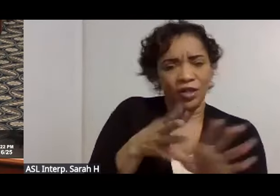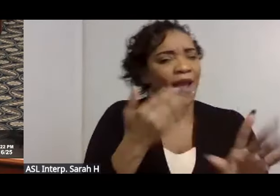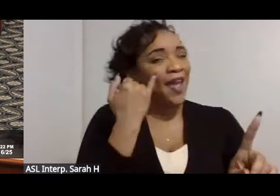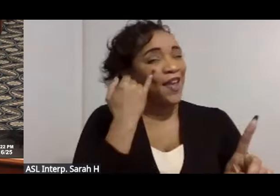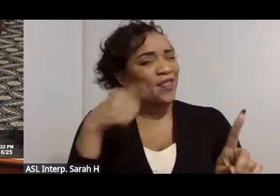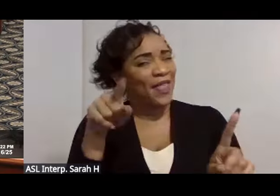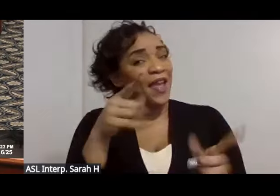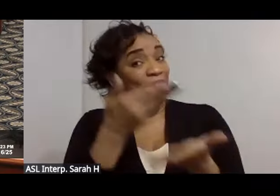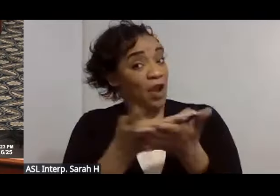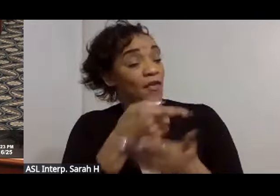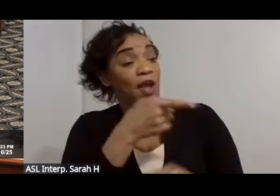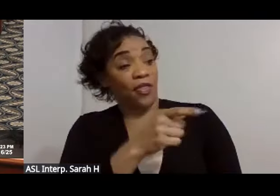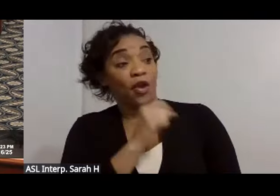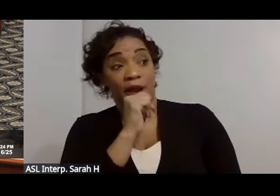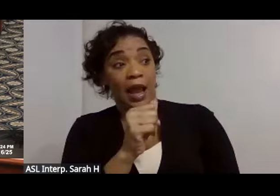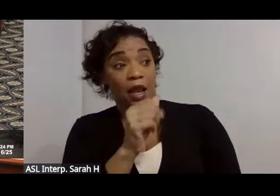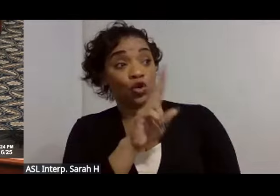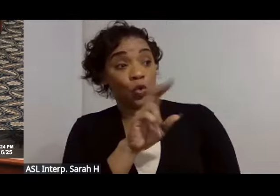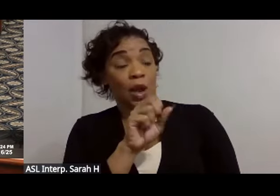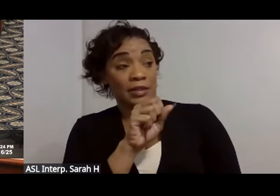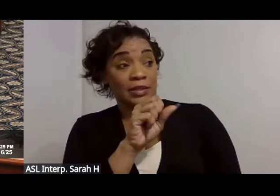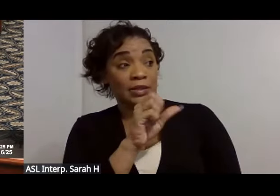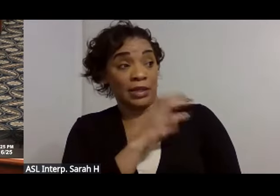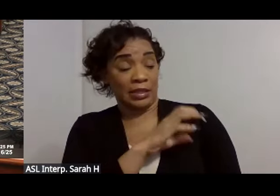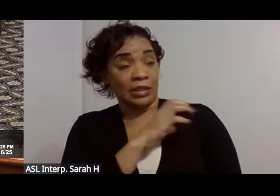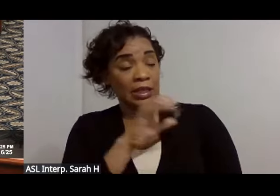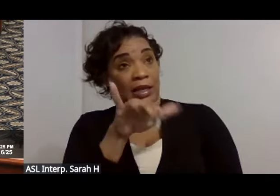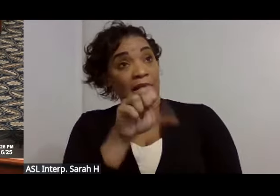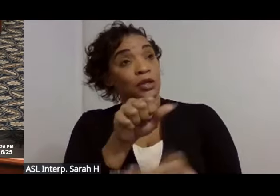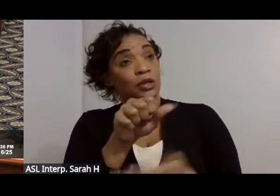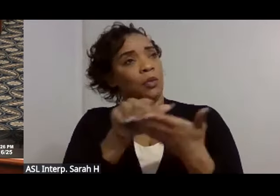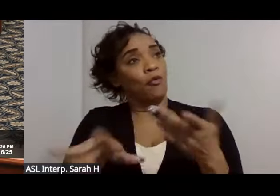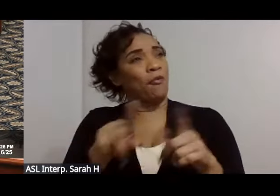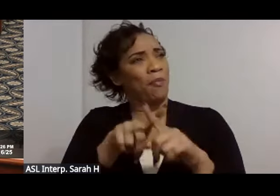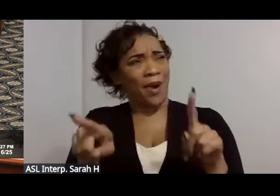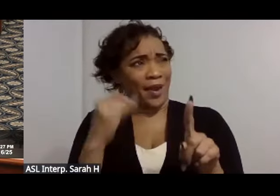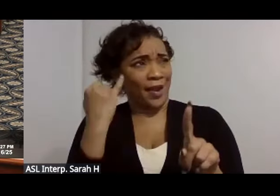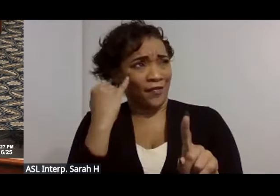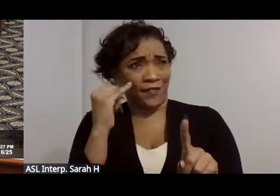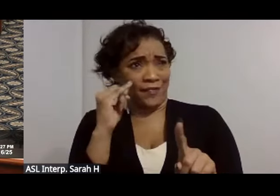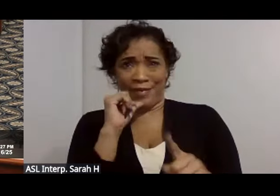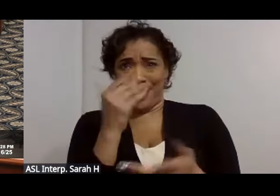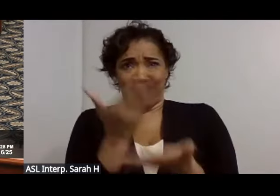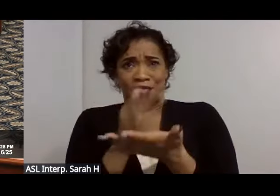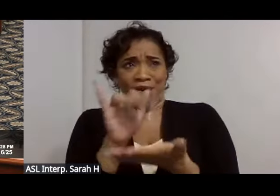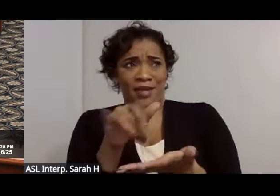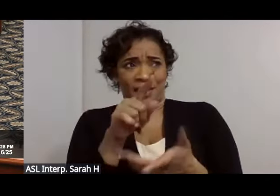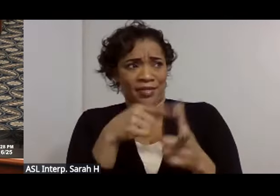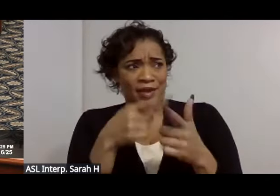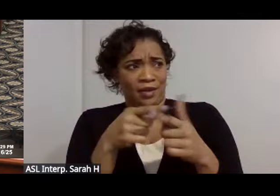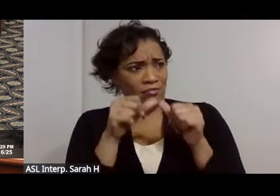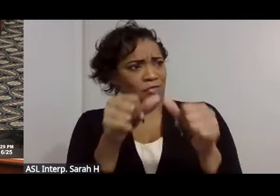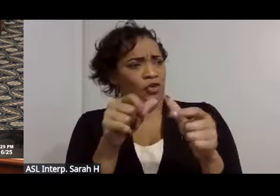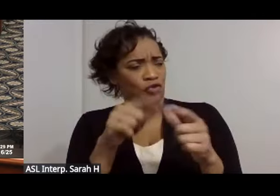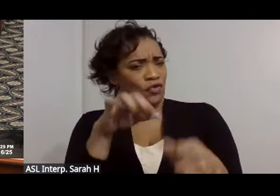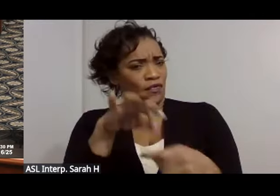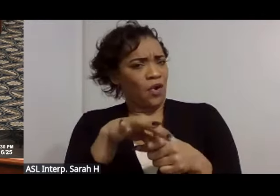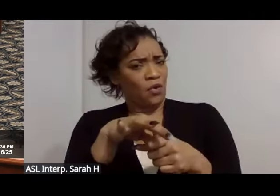then yes, they are removed from the voter roll. But unless and until then, they continue to vote, subject to the provisional ballot that we've discussed